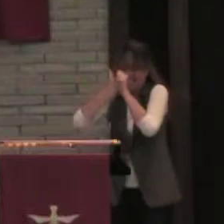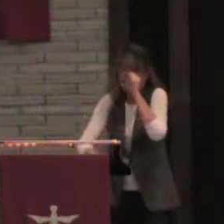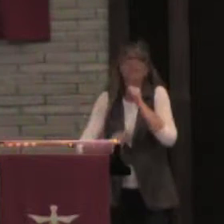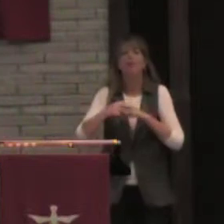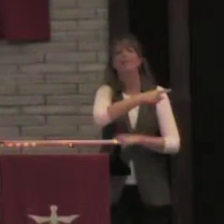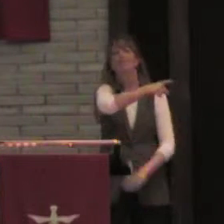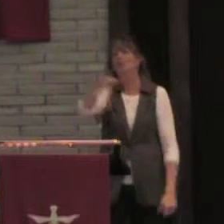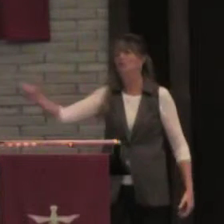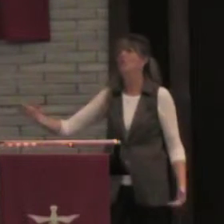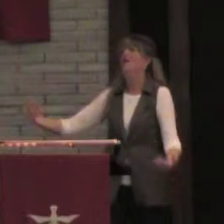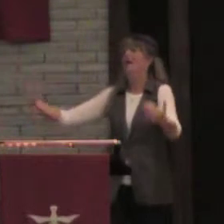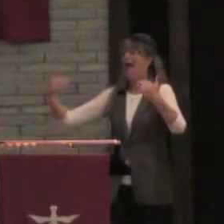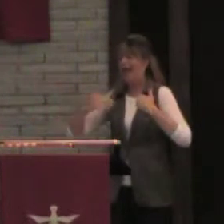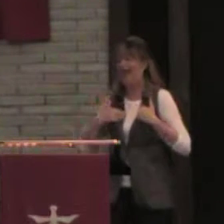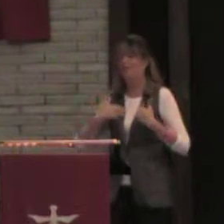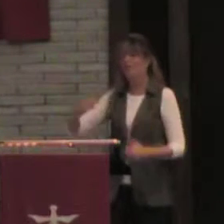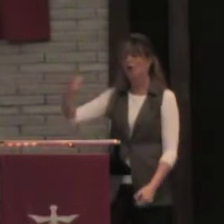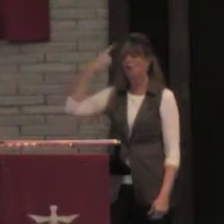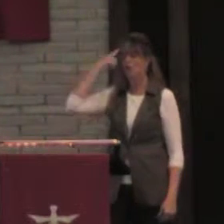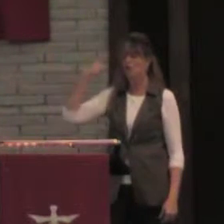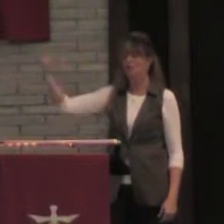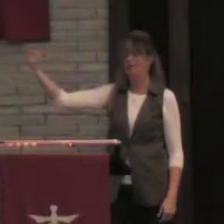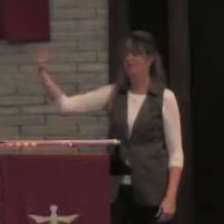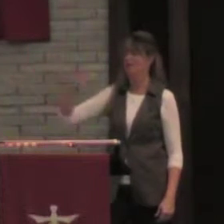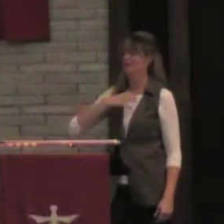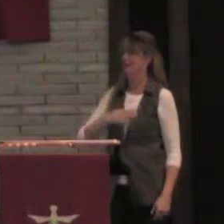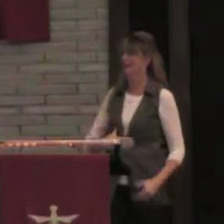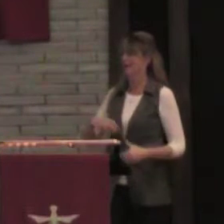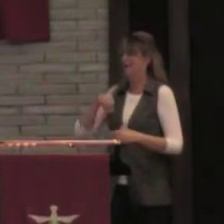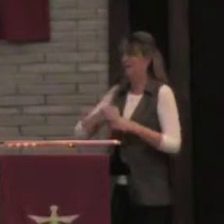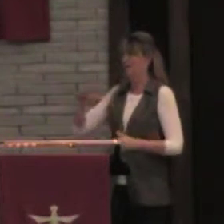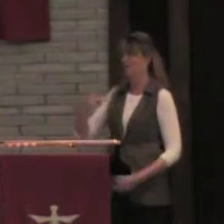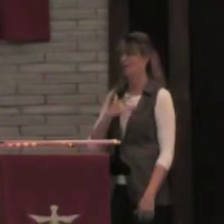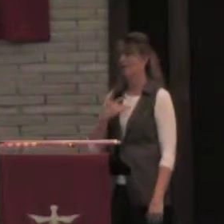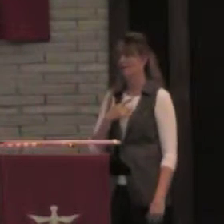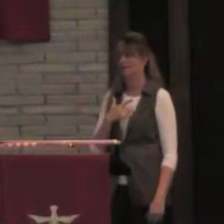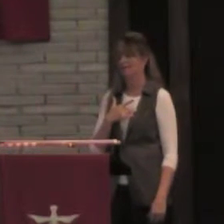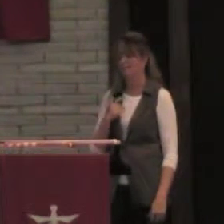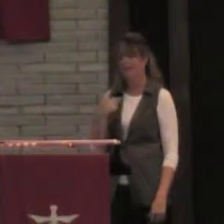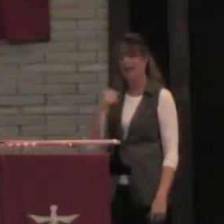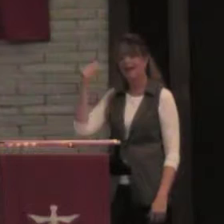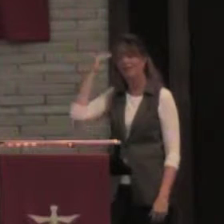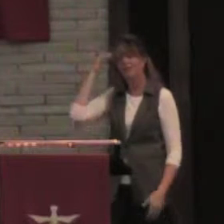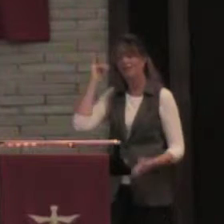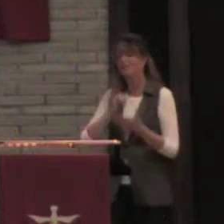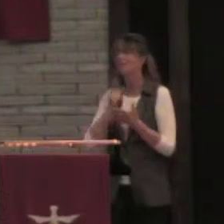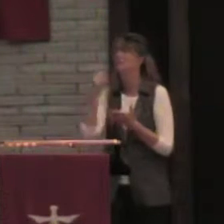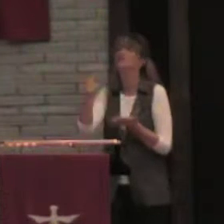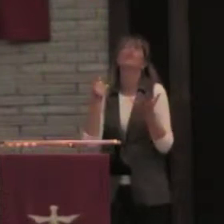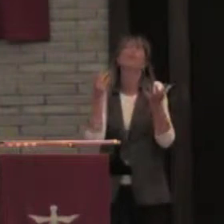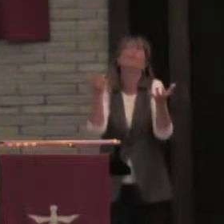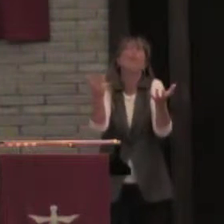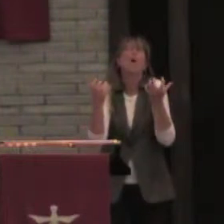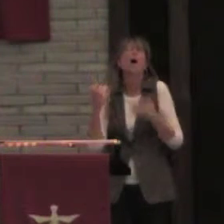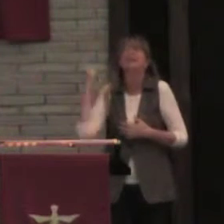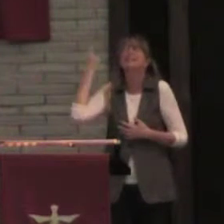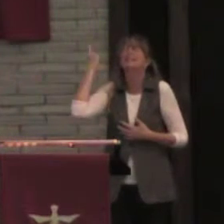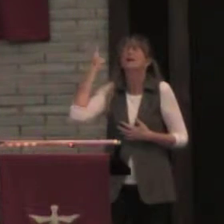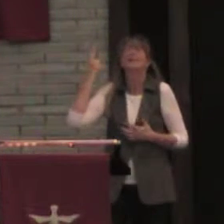no doubt in my mind that each of you have a dream and a desire in your heart. And I know that you